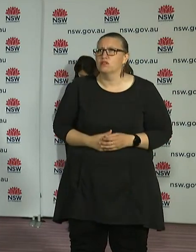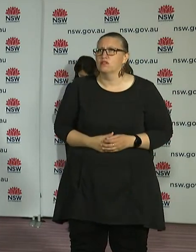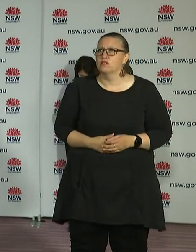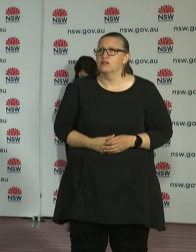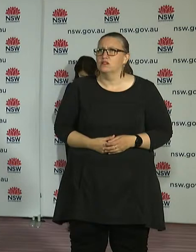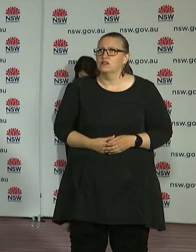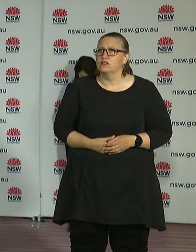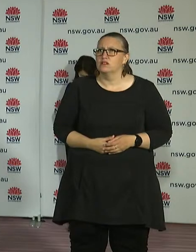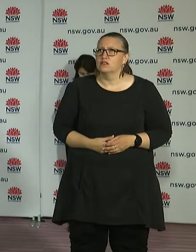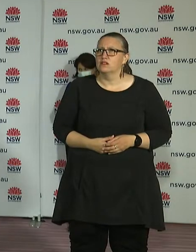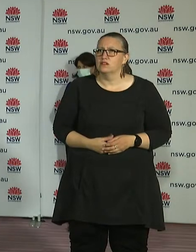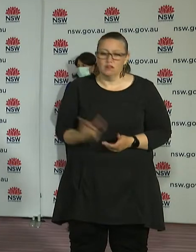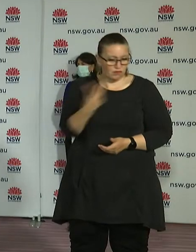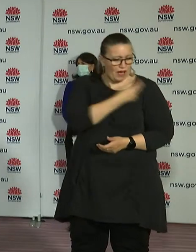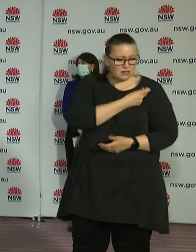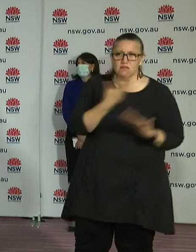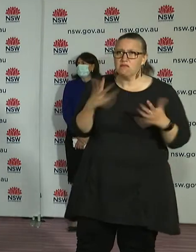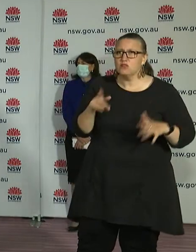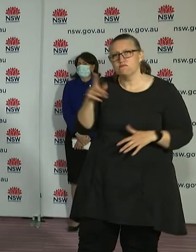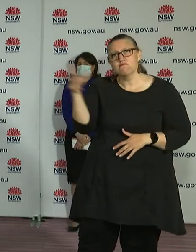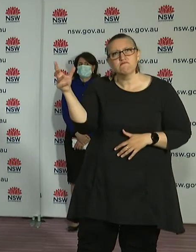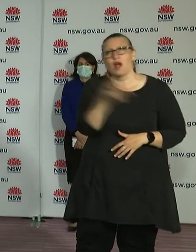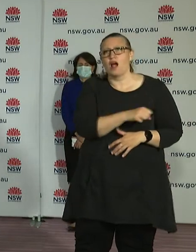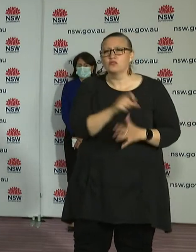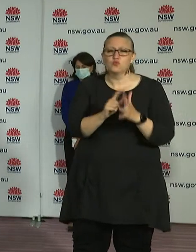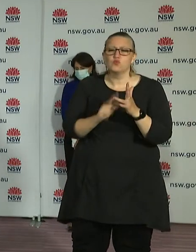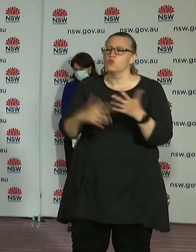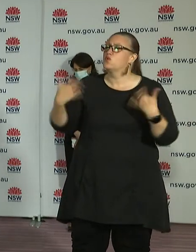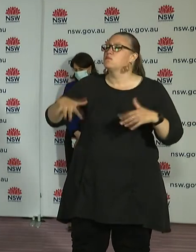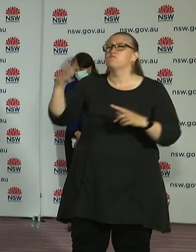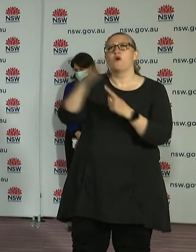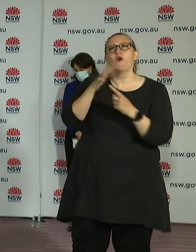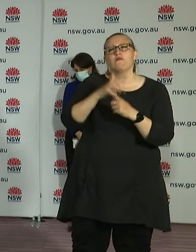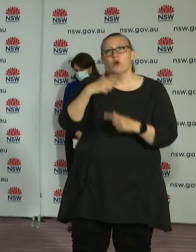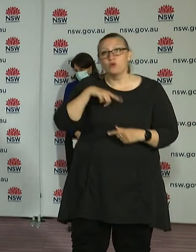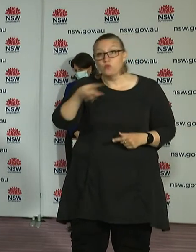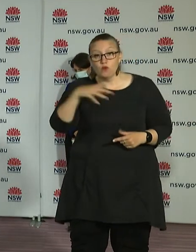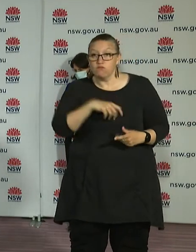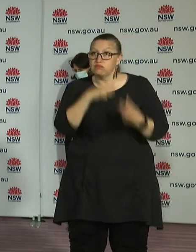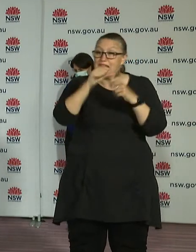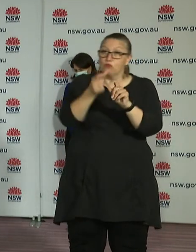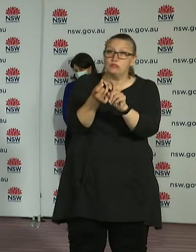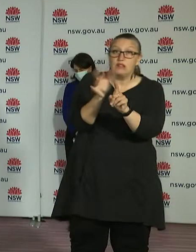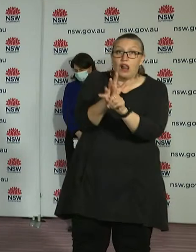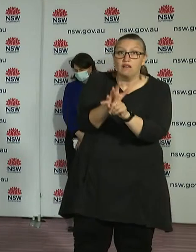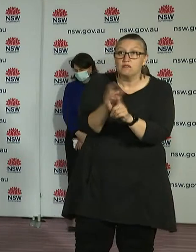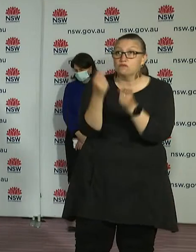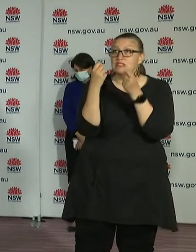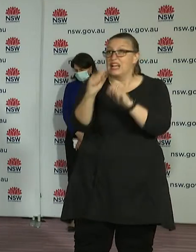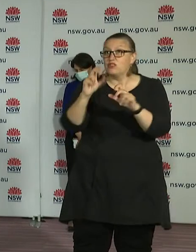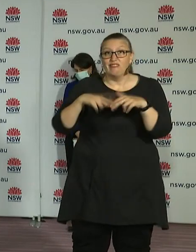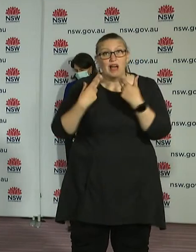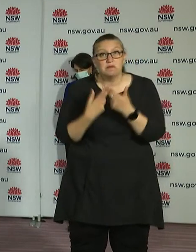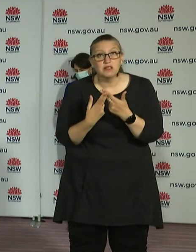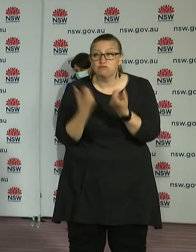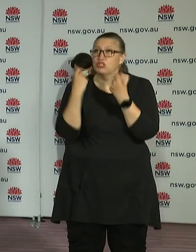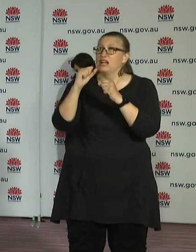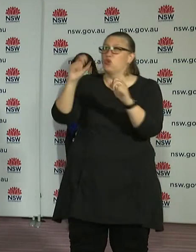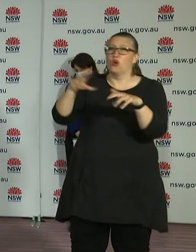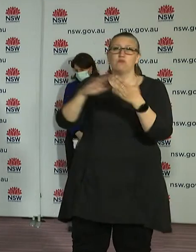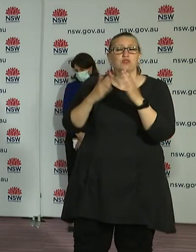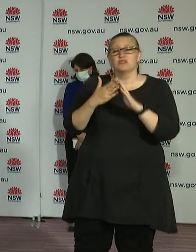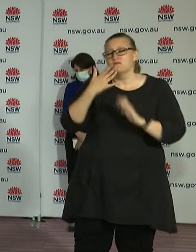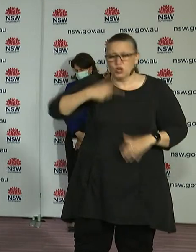single most important step you can take to protecting yourself, your family and your community. And please,